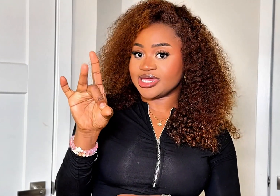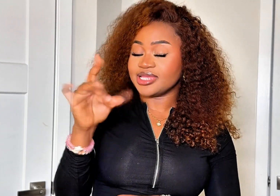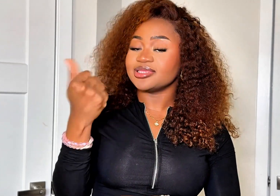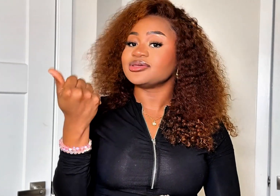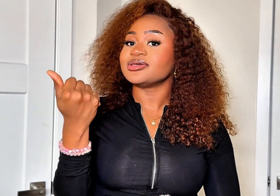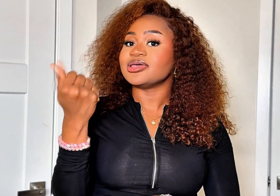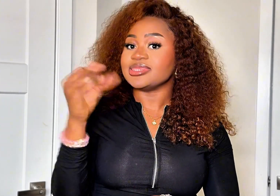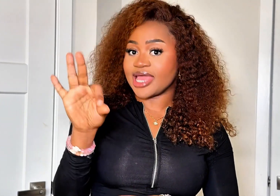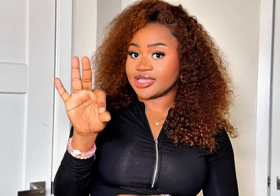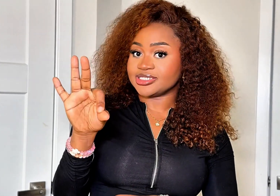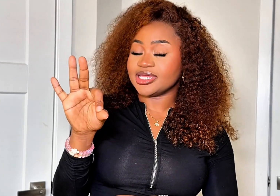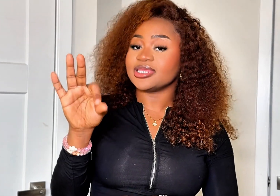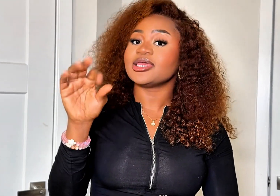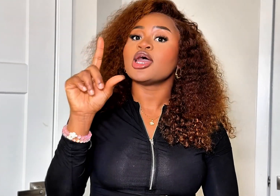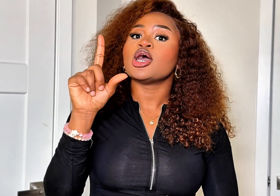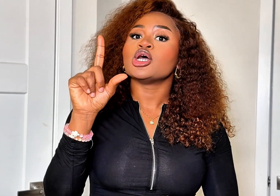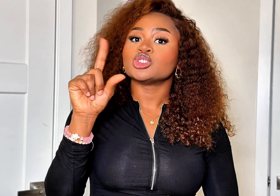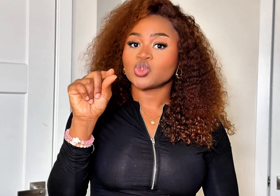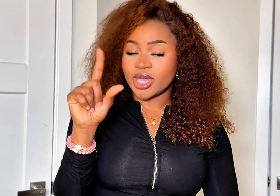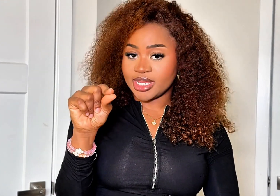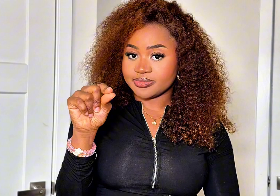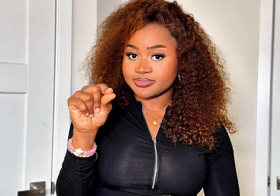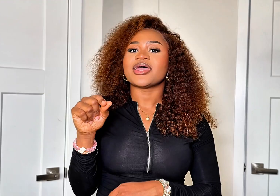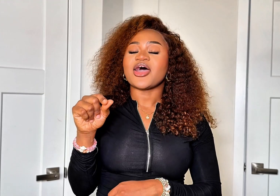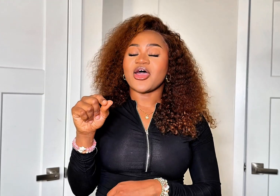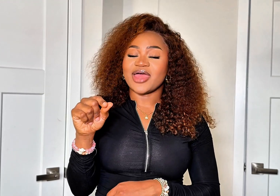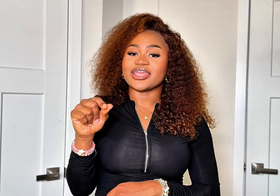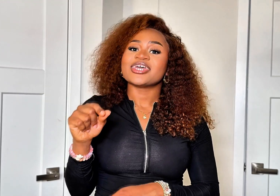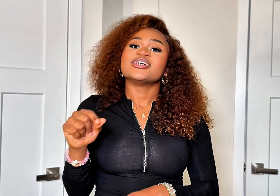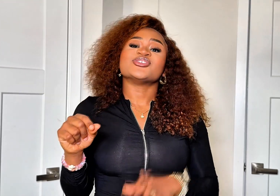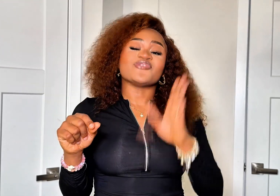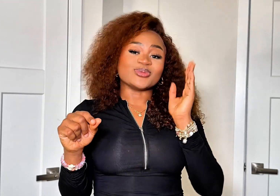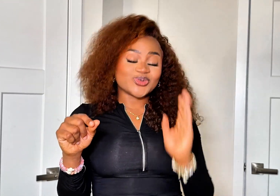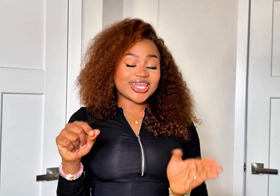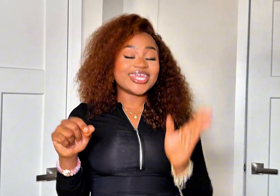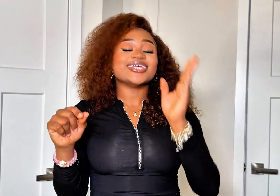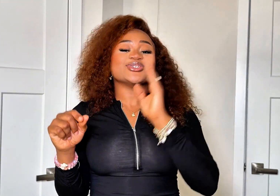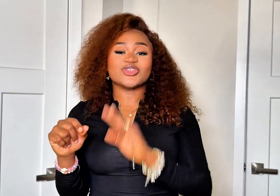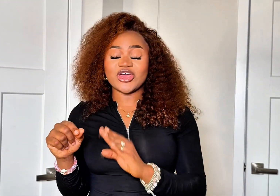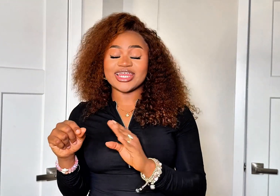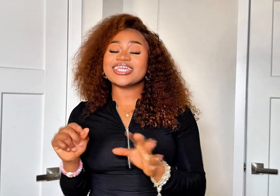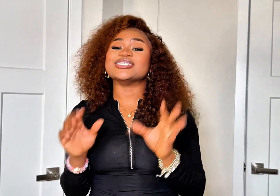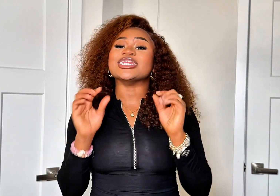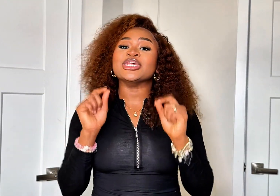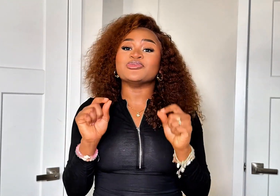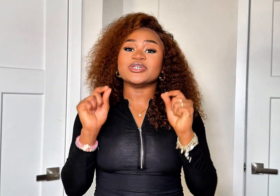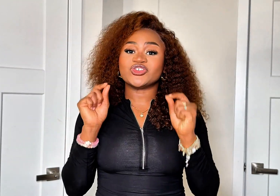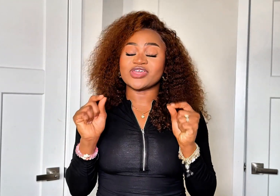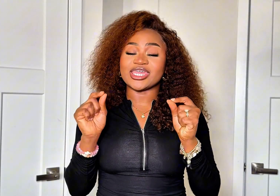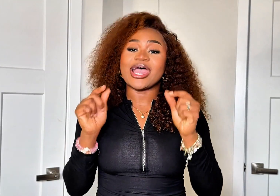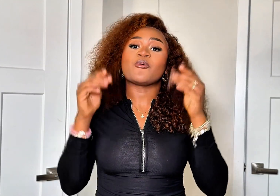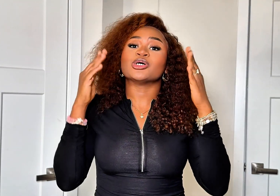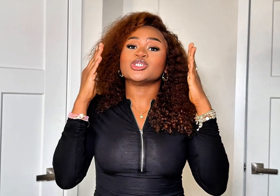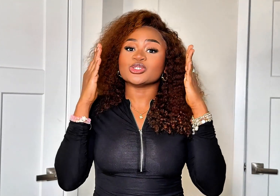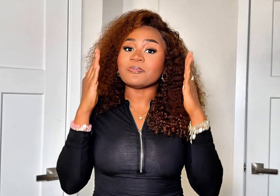18, 19, 20. All right, so from 20 to 30 is a little bit tricky. I want you to